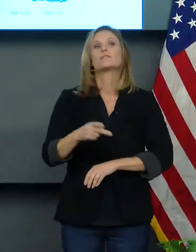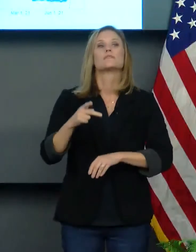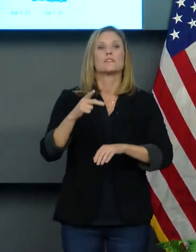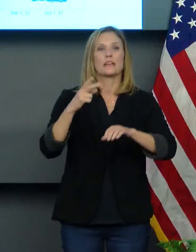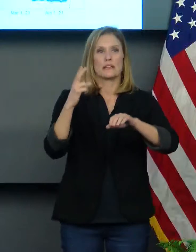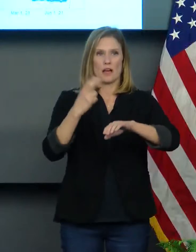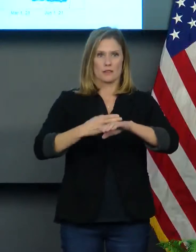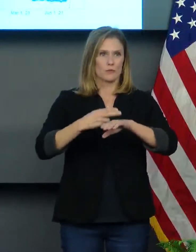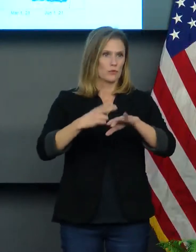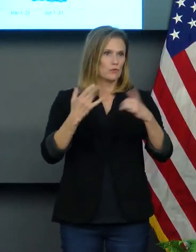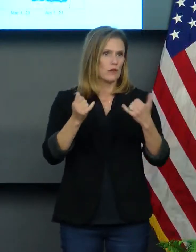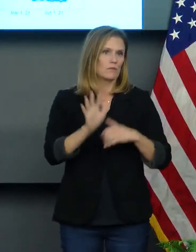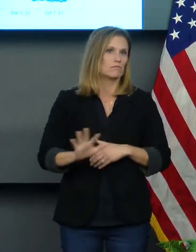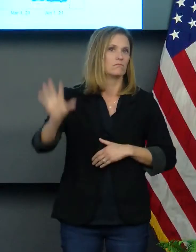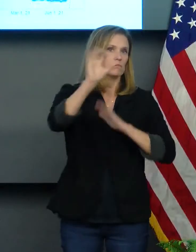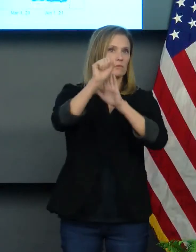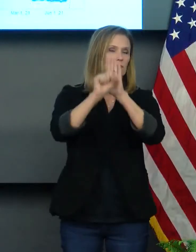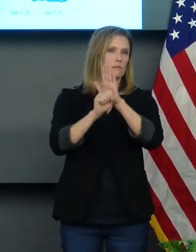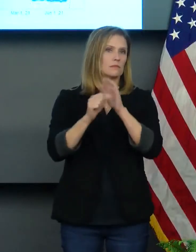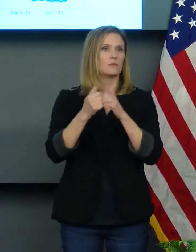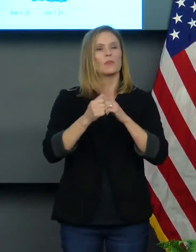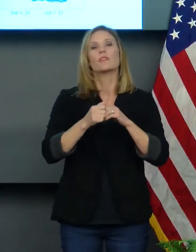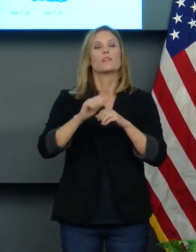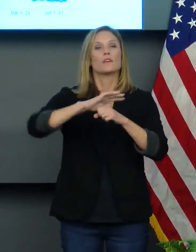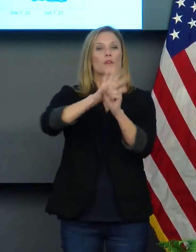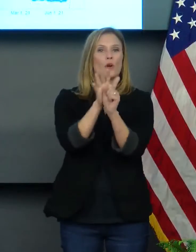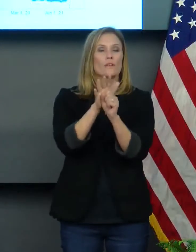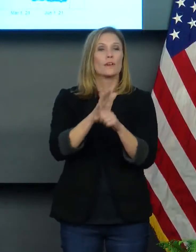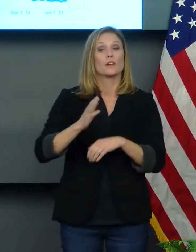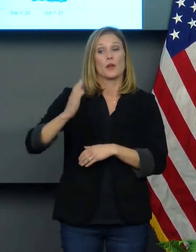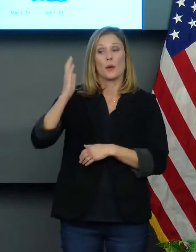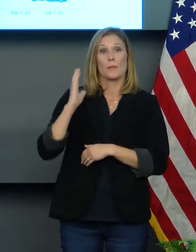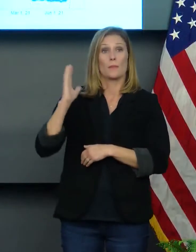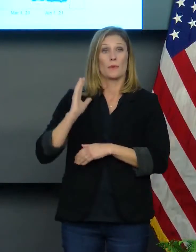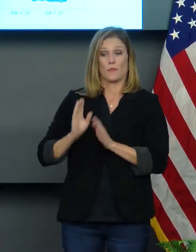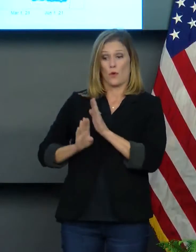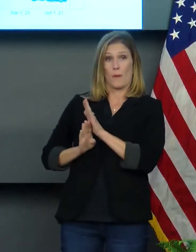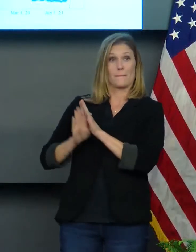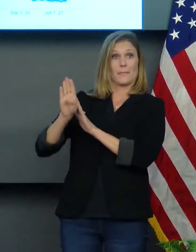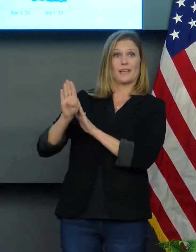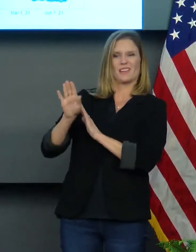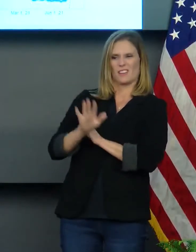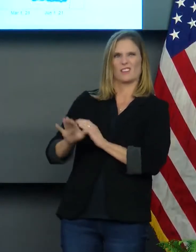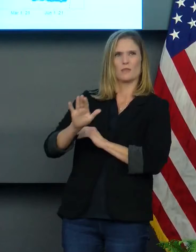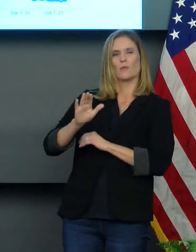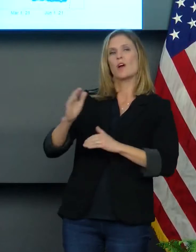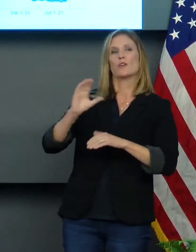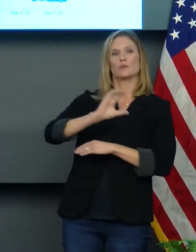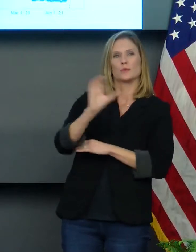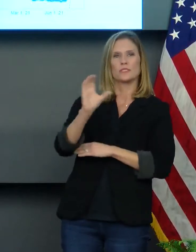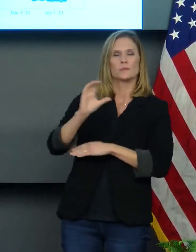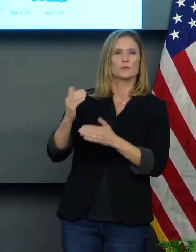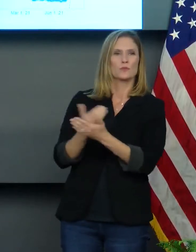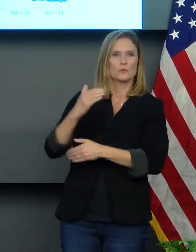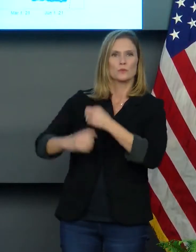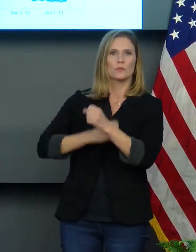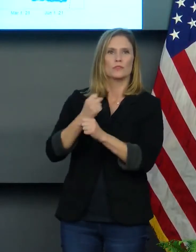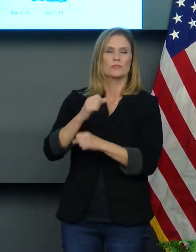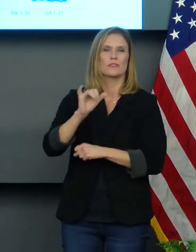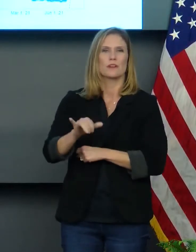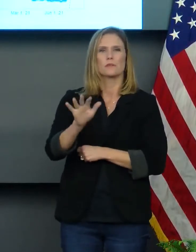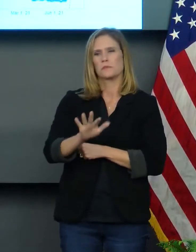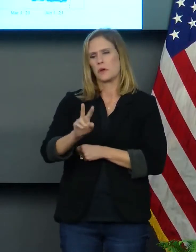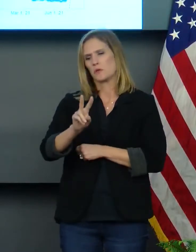right now across the state with COVID-19, and the prior peak we had around the Christmas and New Year's time was